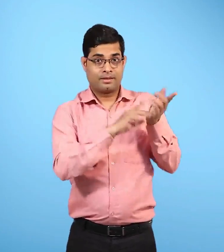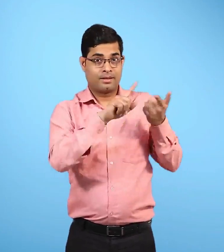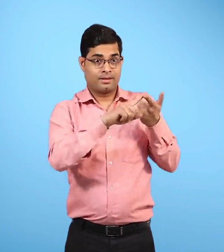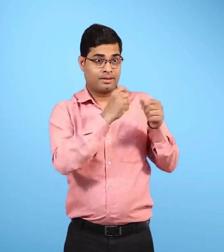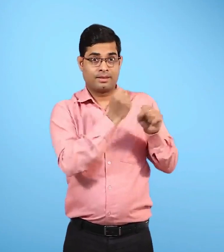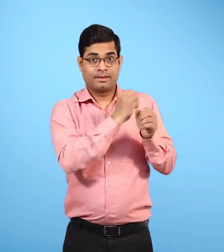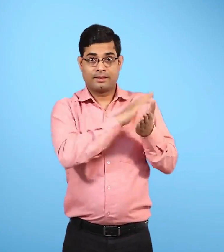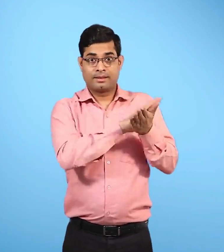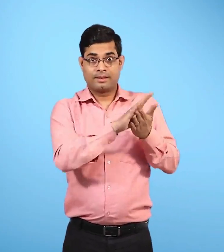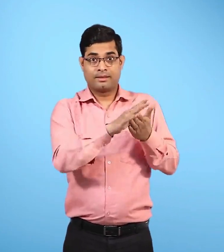Megha,